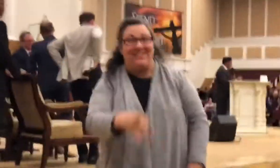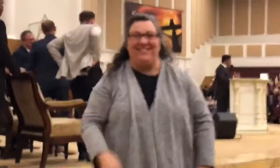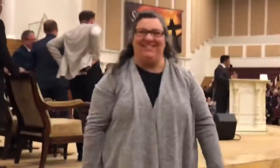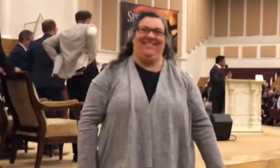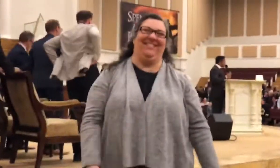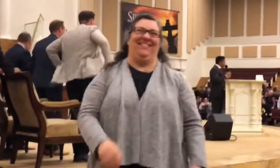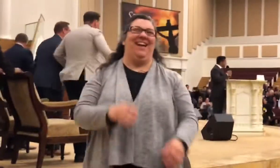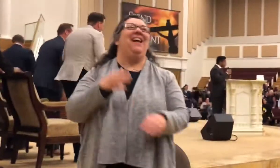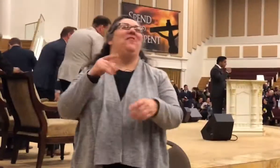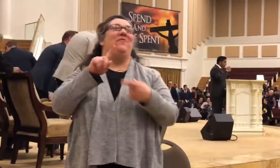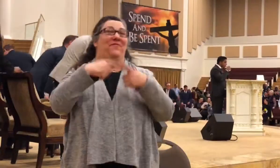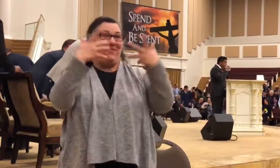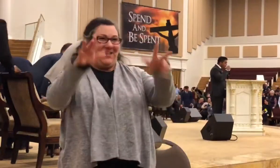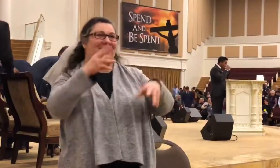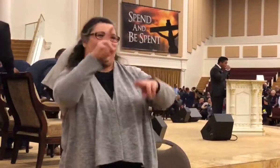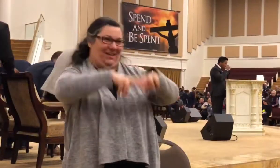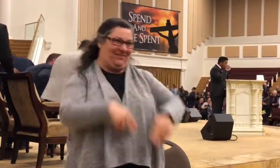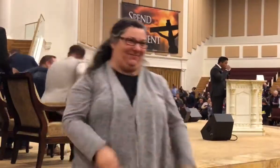After that, you may be seated.